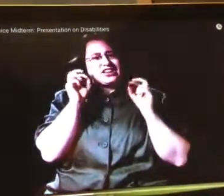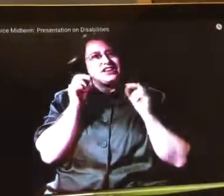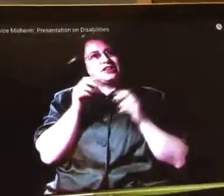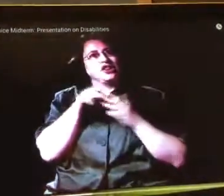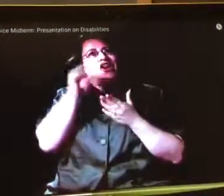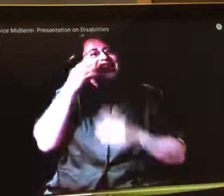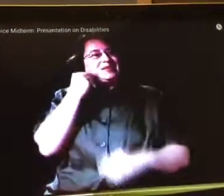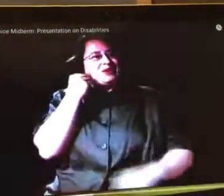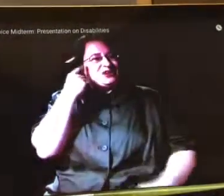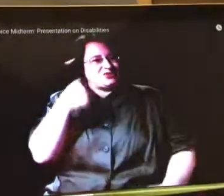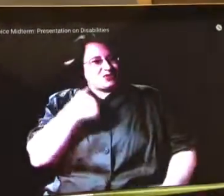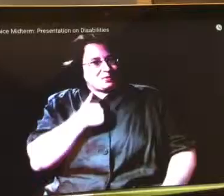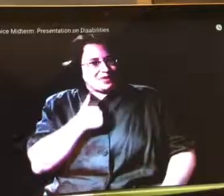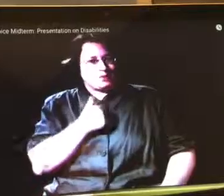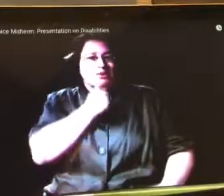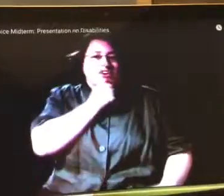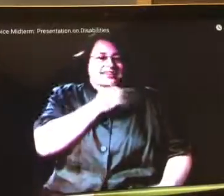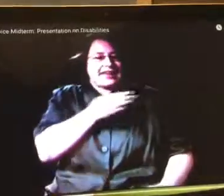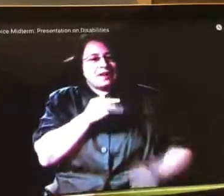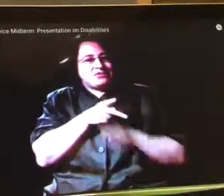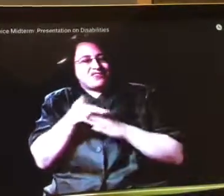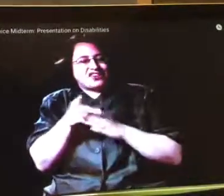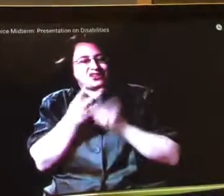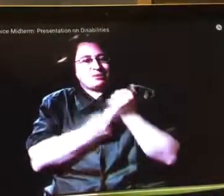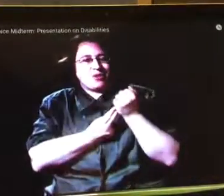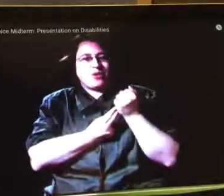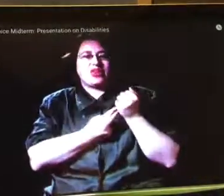And really, a lot of people were amazed by that.